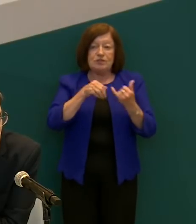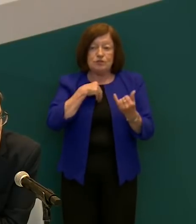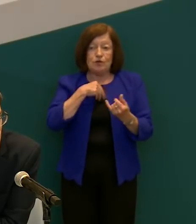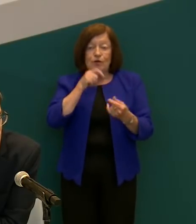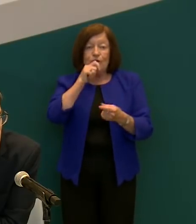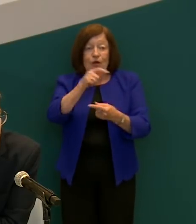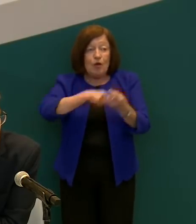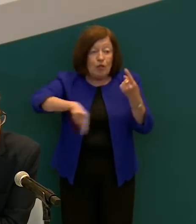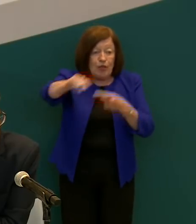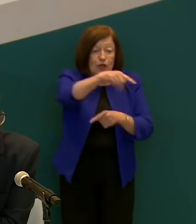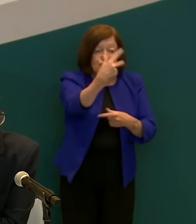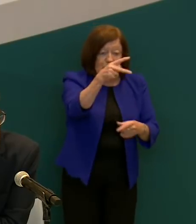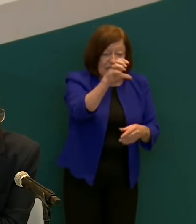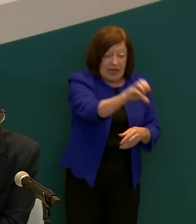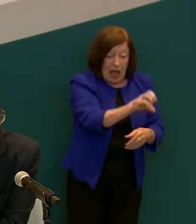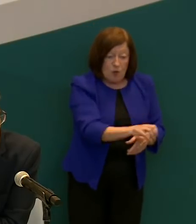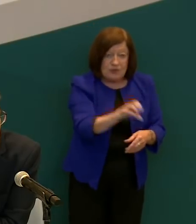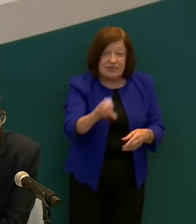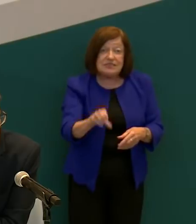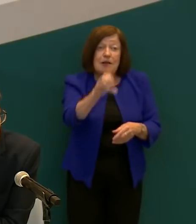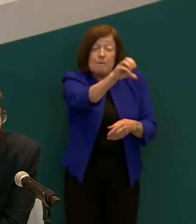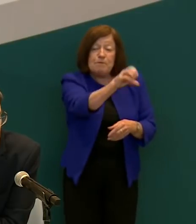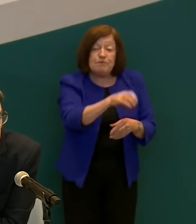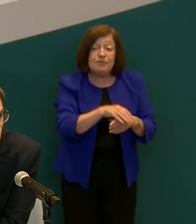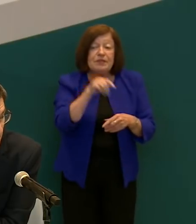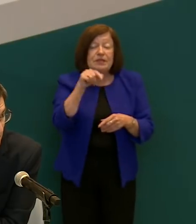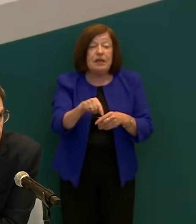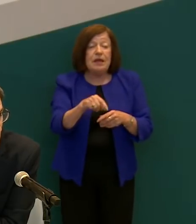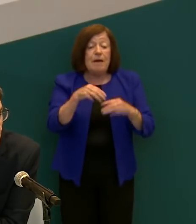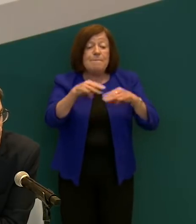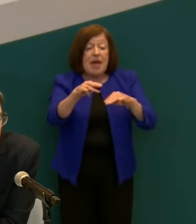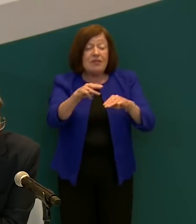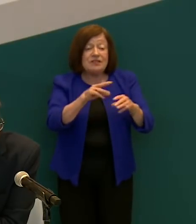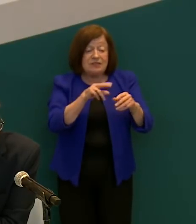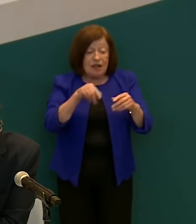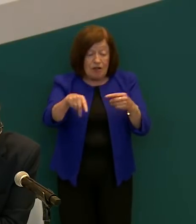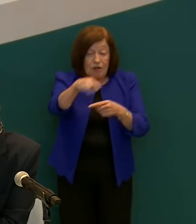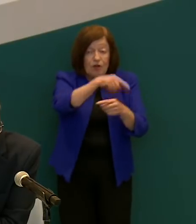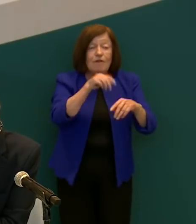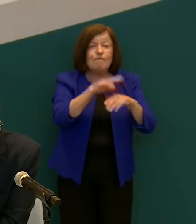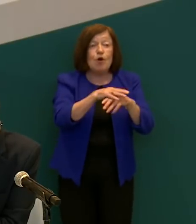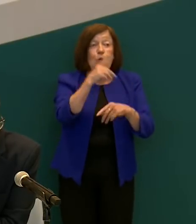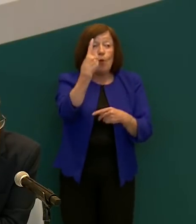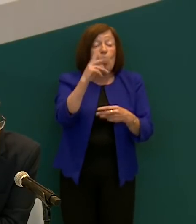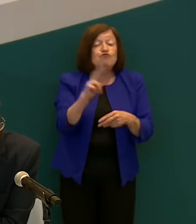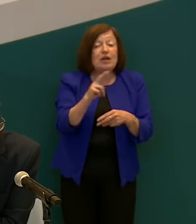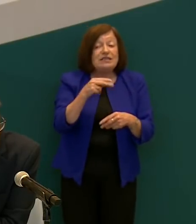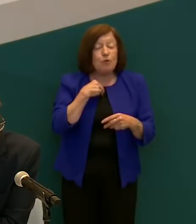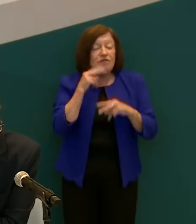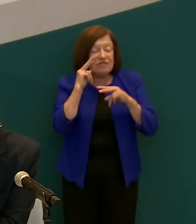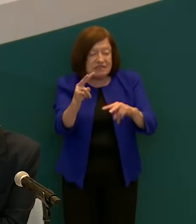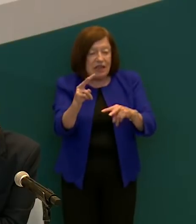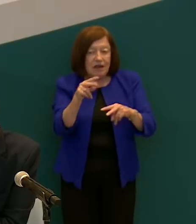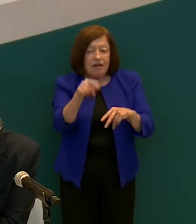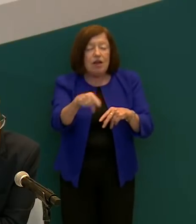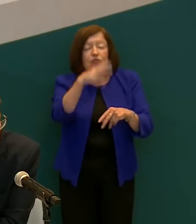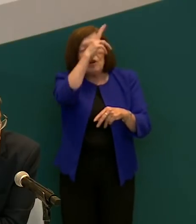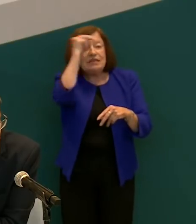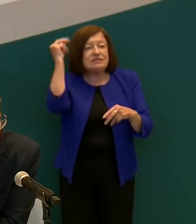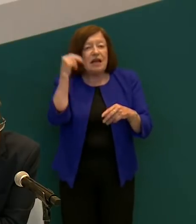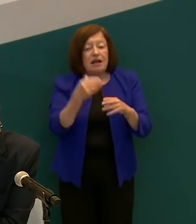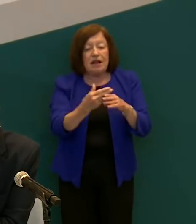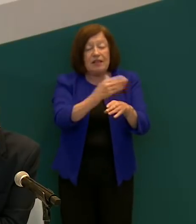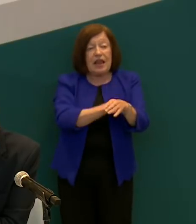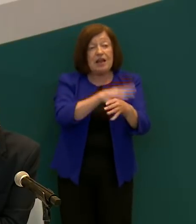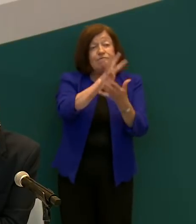across the counties that the measures apply across the counties for a reason. And so we've seen cases, for example, over the